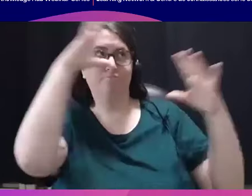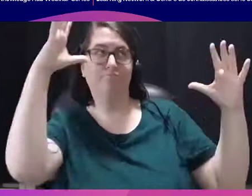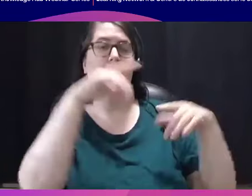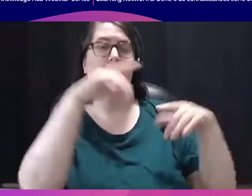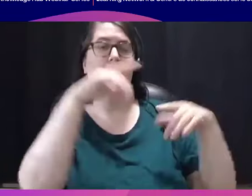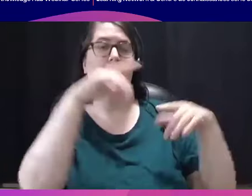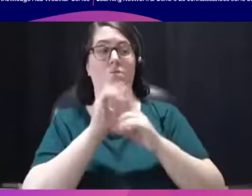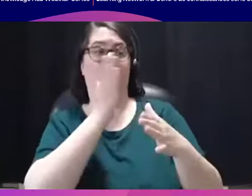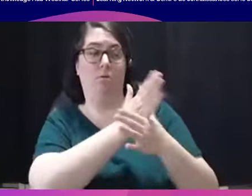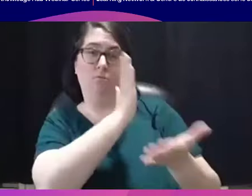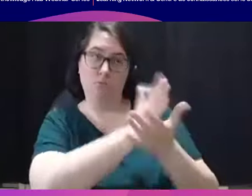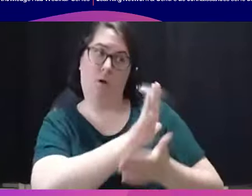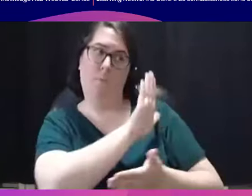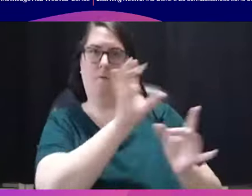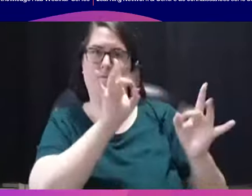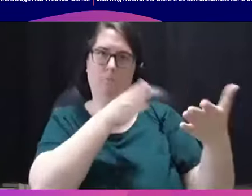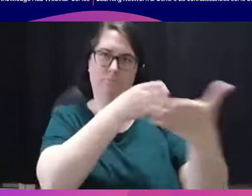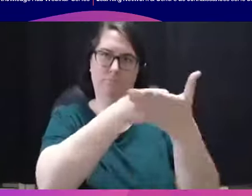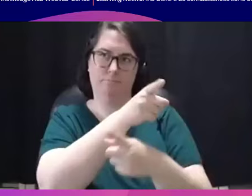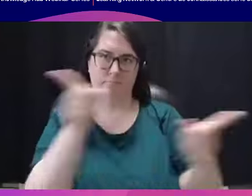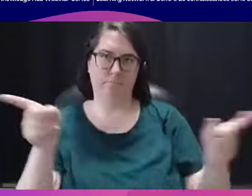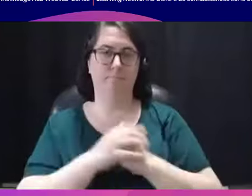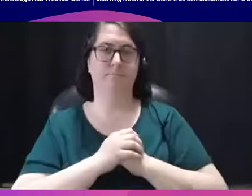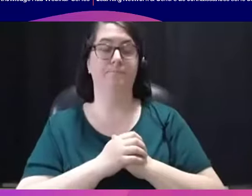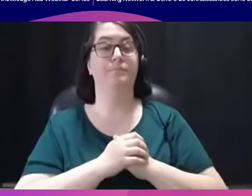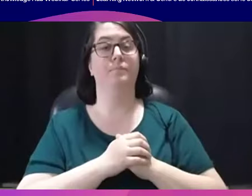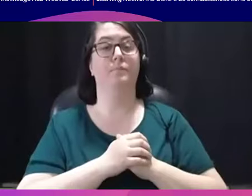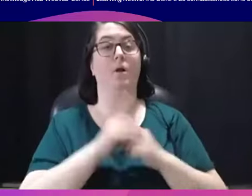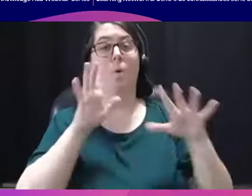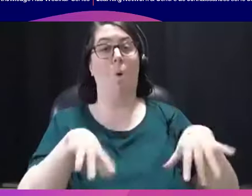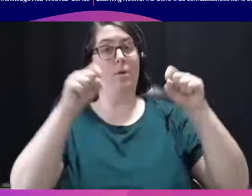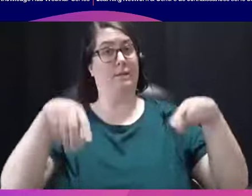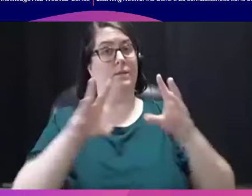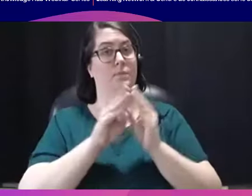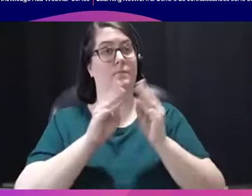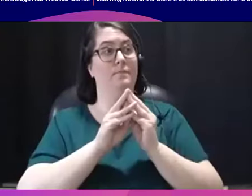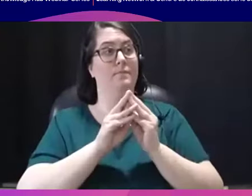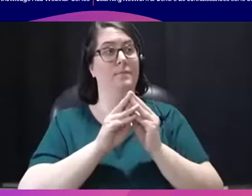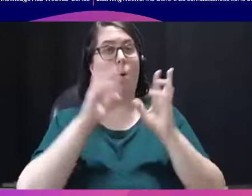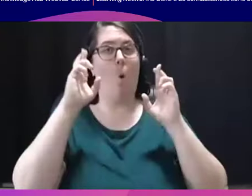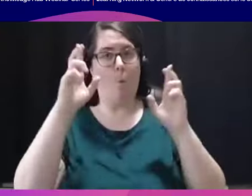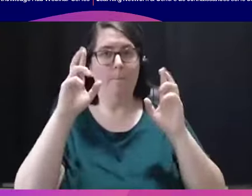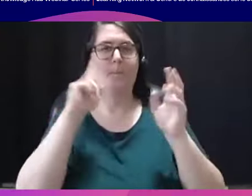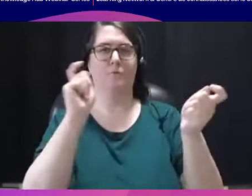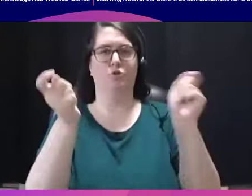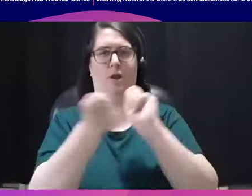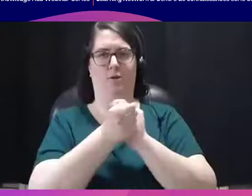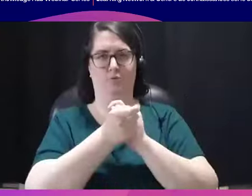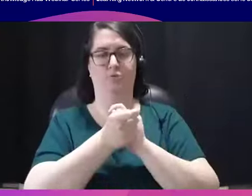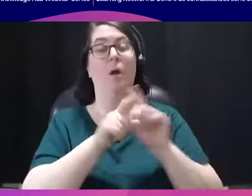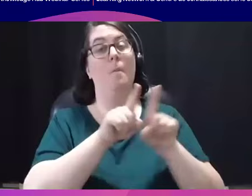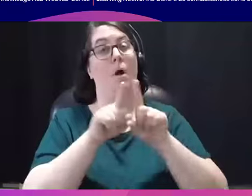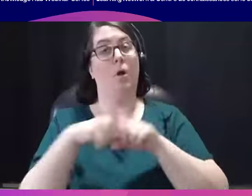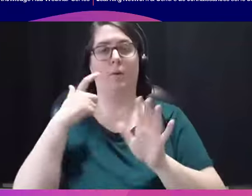prevent incel violence. And so we're holding this webinar as an act of hope for change. And we do recognize